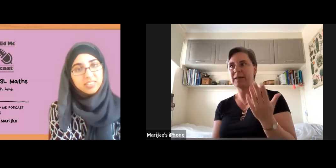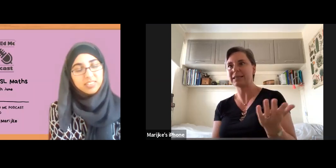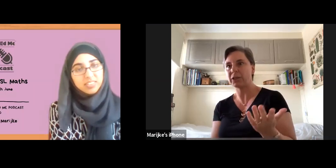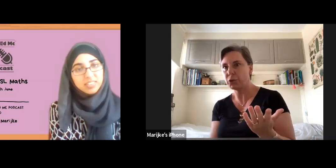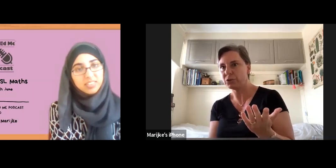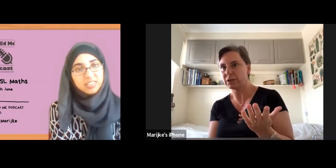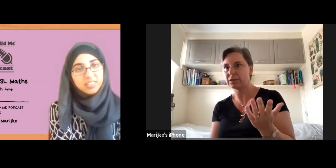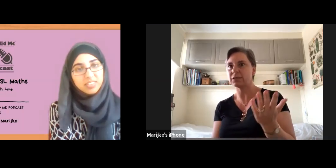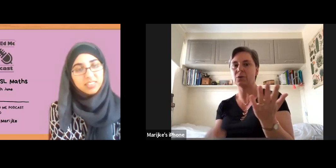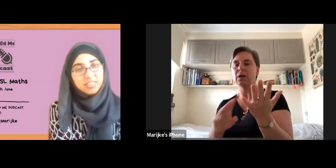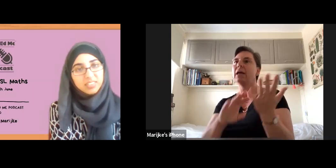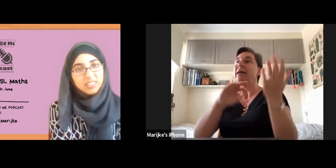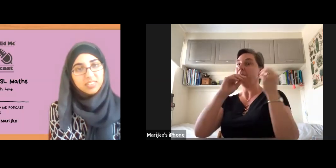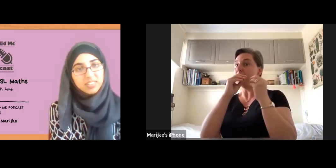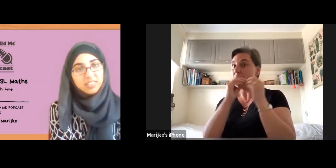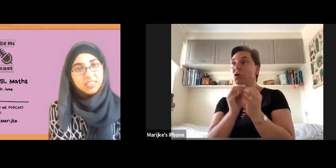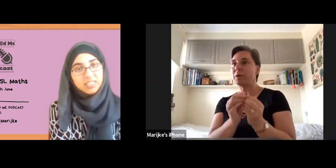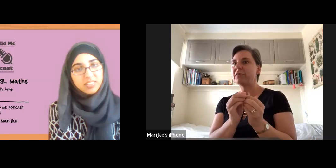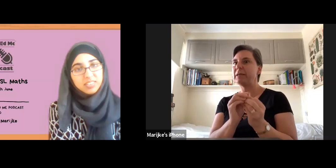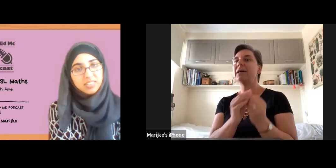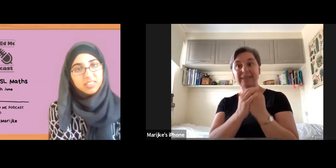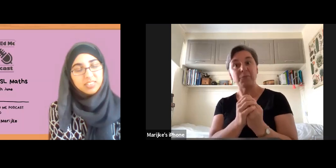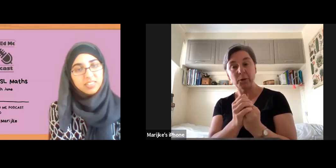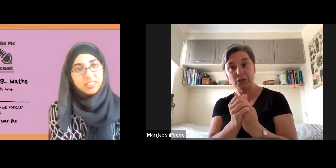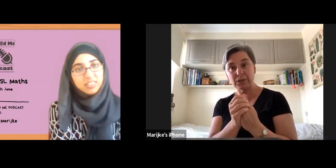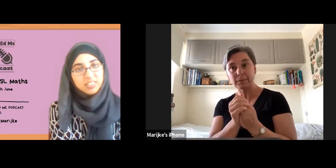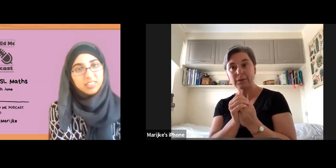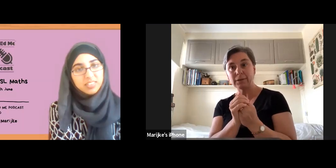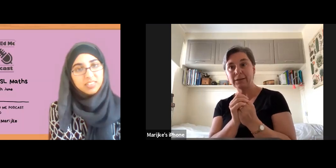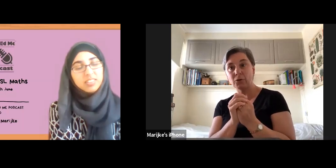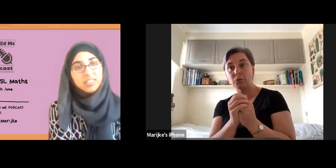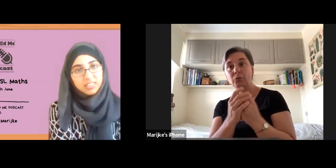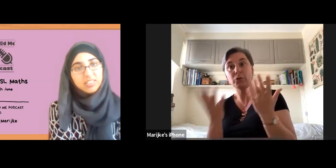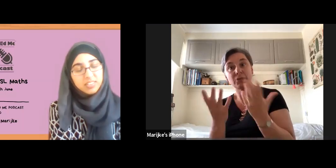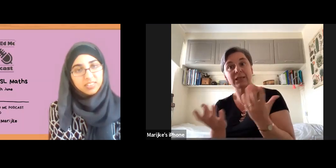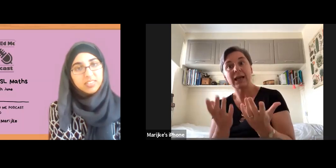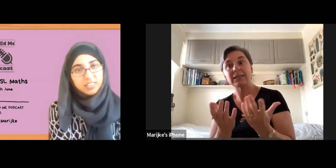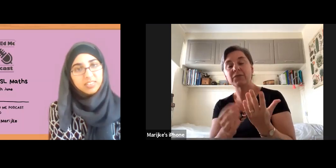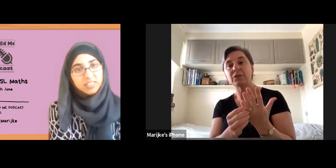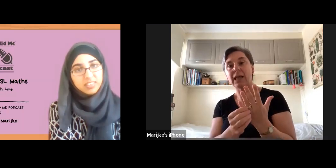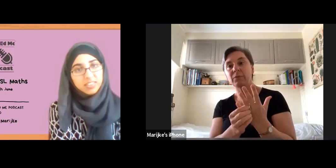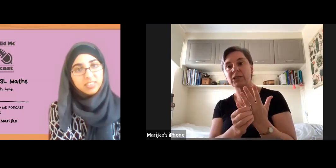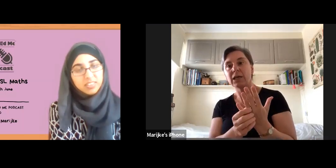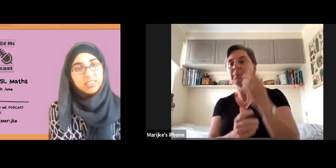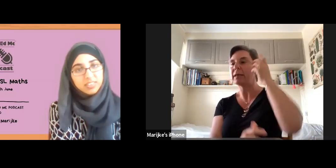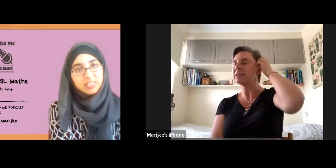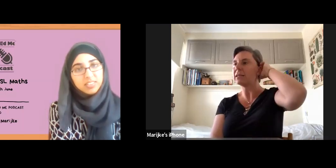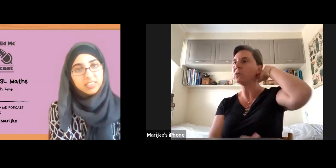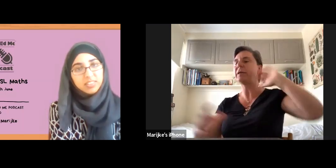BSL user. So most preferably a deaf person who uses it as its first language, because then you'll be